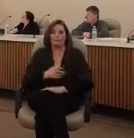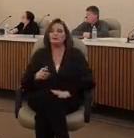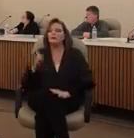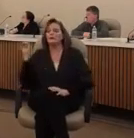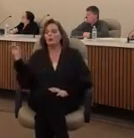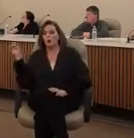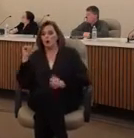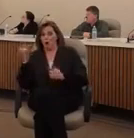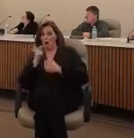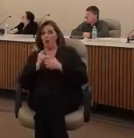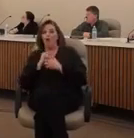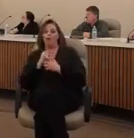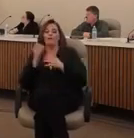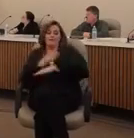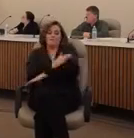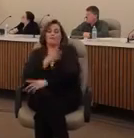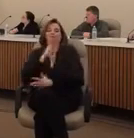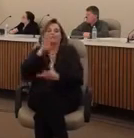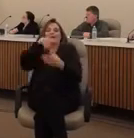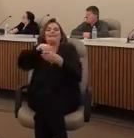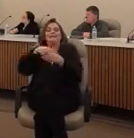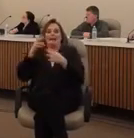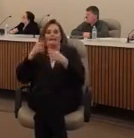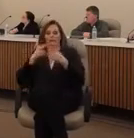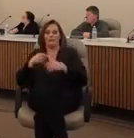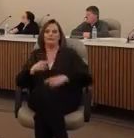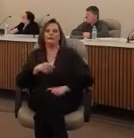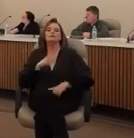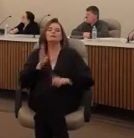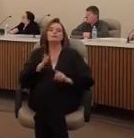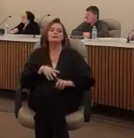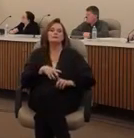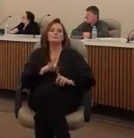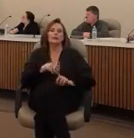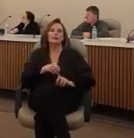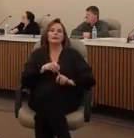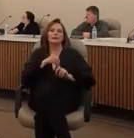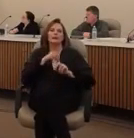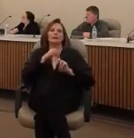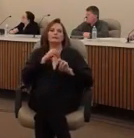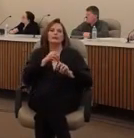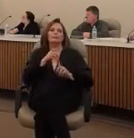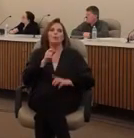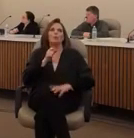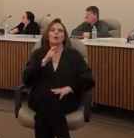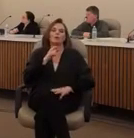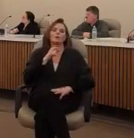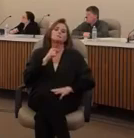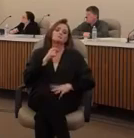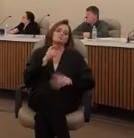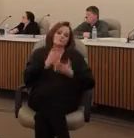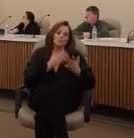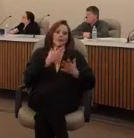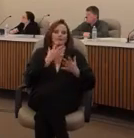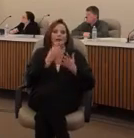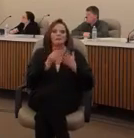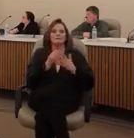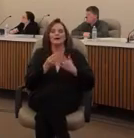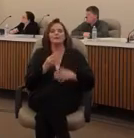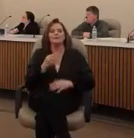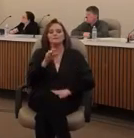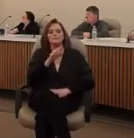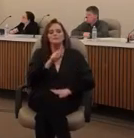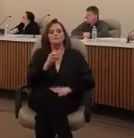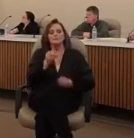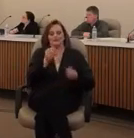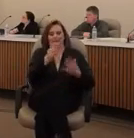are interior to the building, except for the tank and pump replacements. They will do this in compliance with